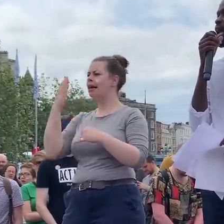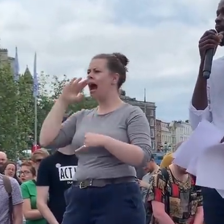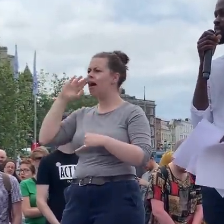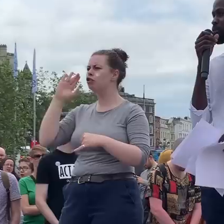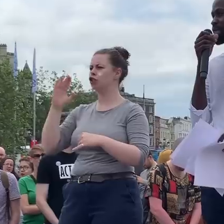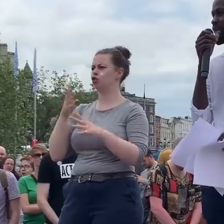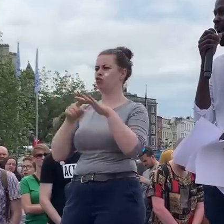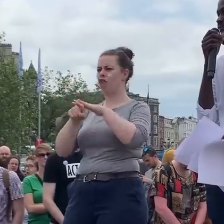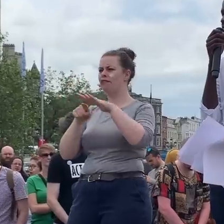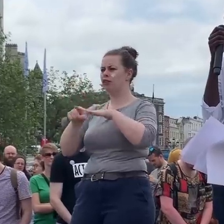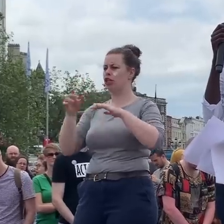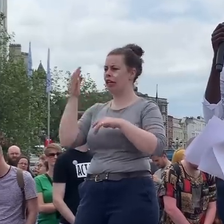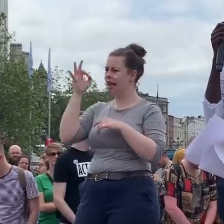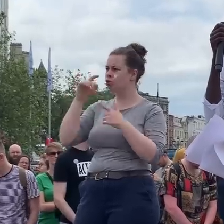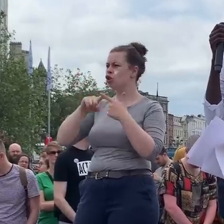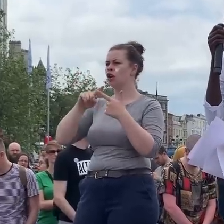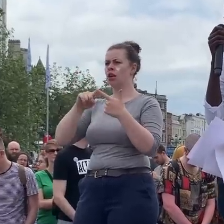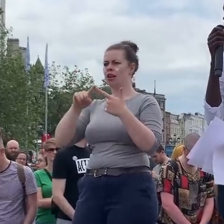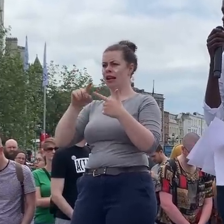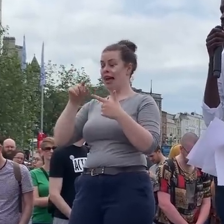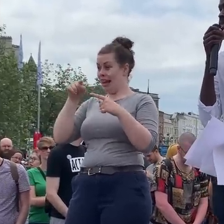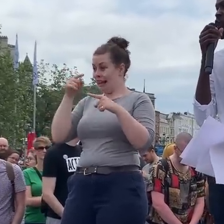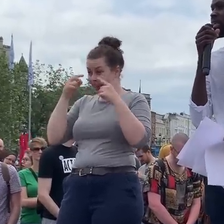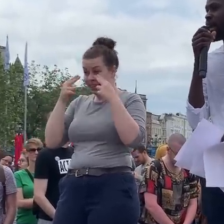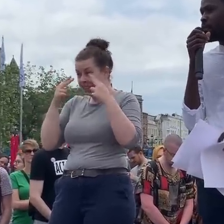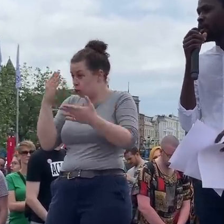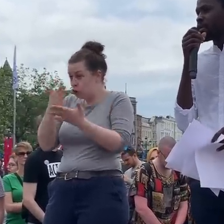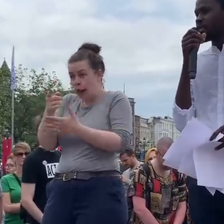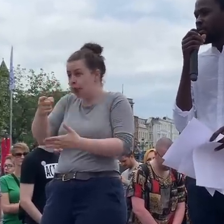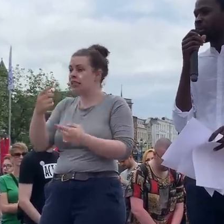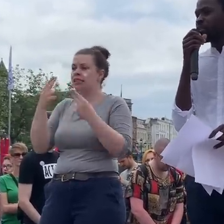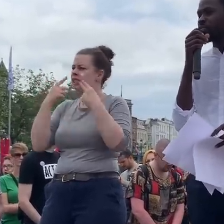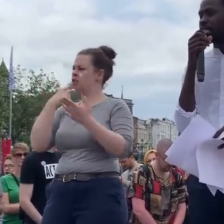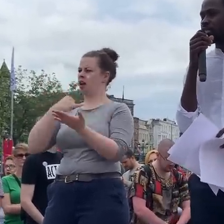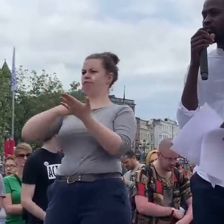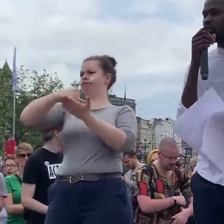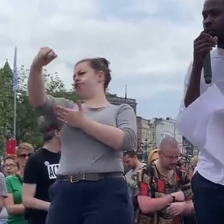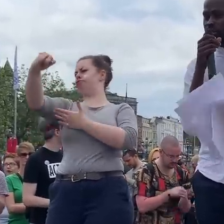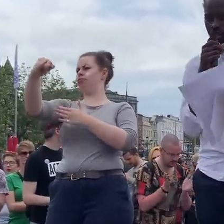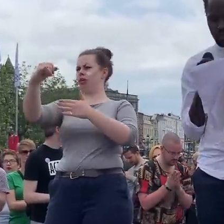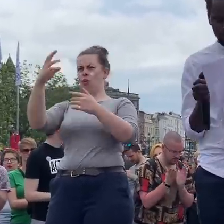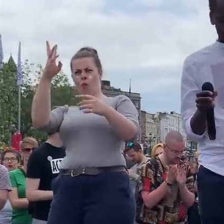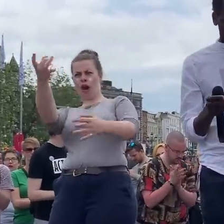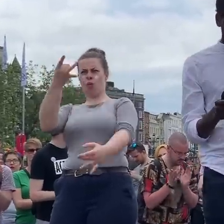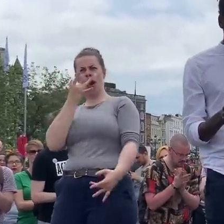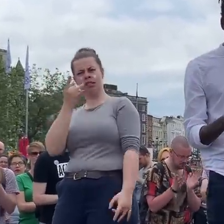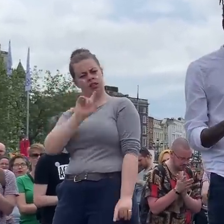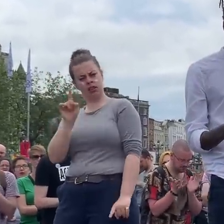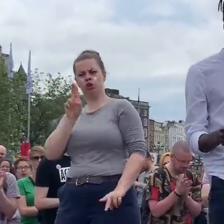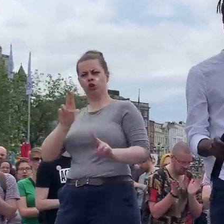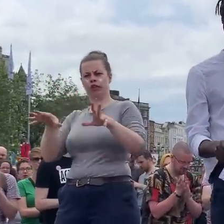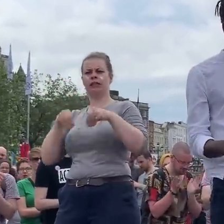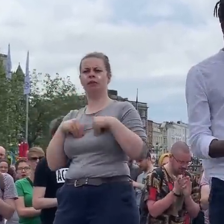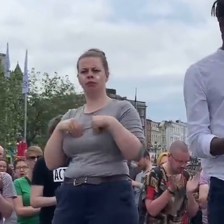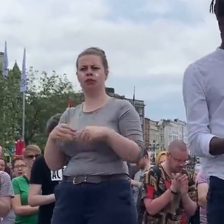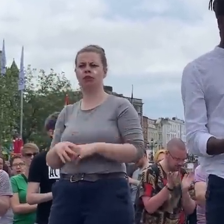Council, LGBT Ireland, need to stop that practice and condemn the Department of Justice for doing so.